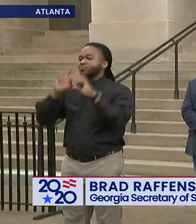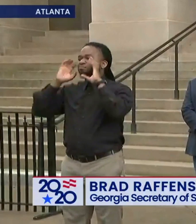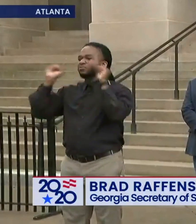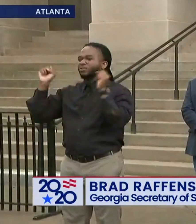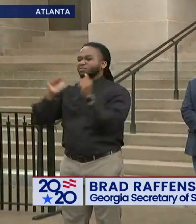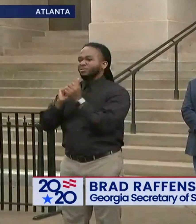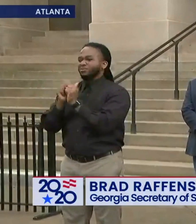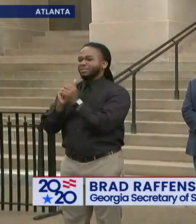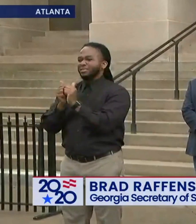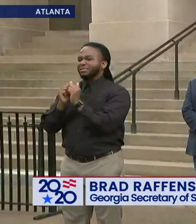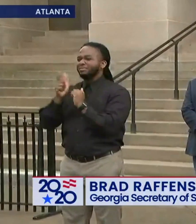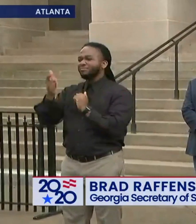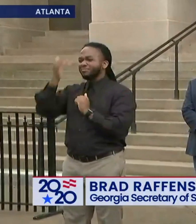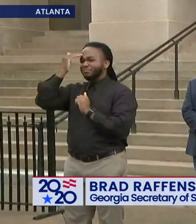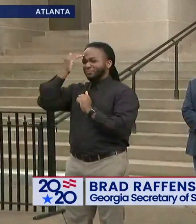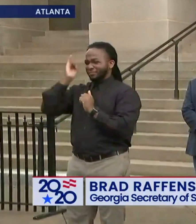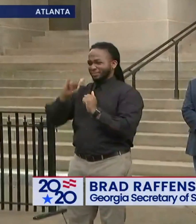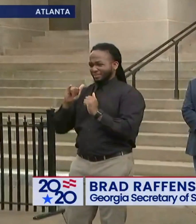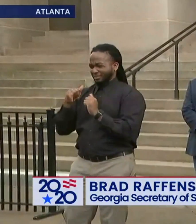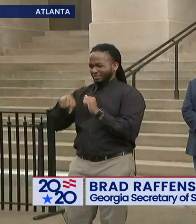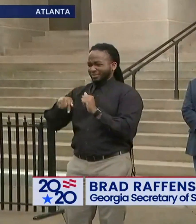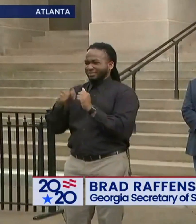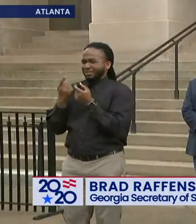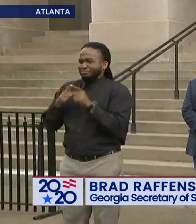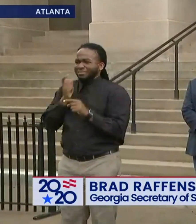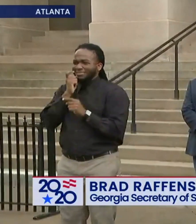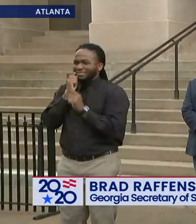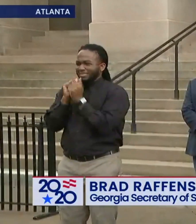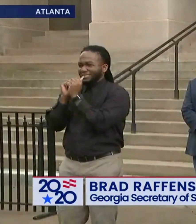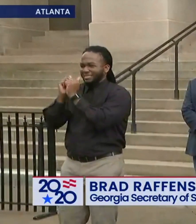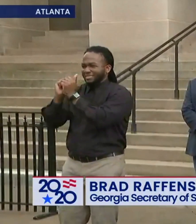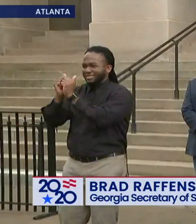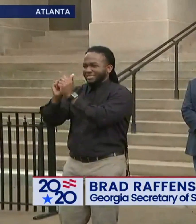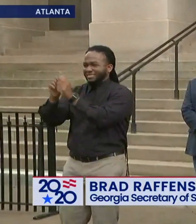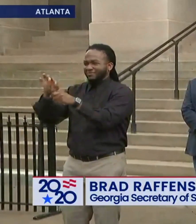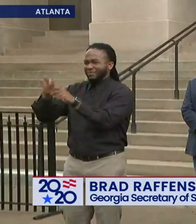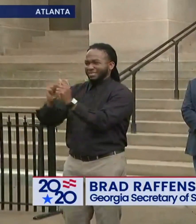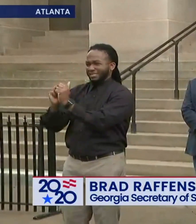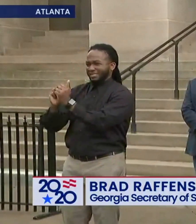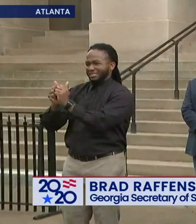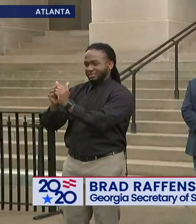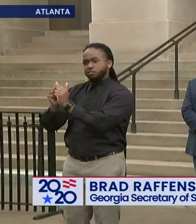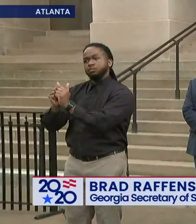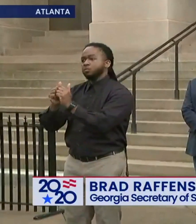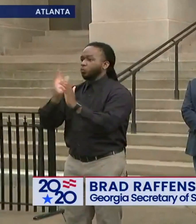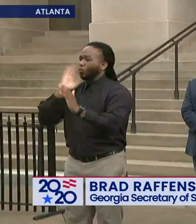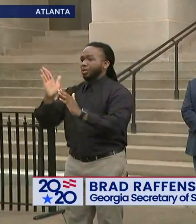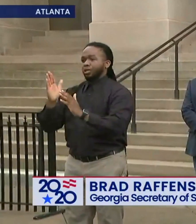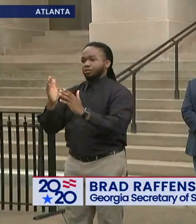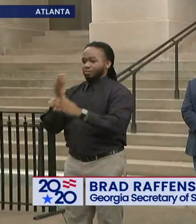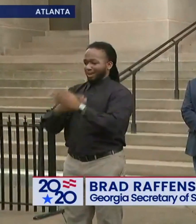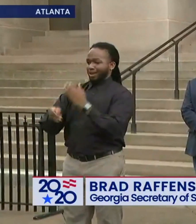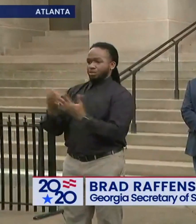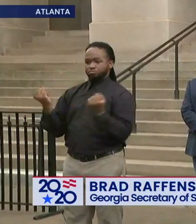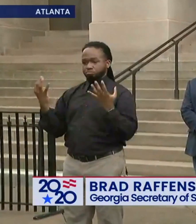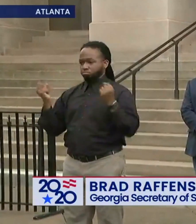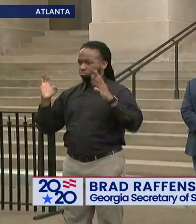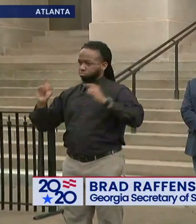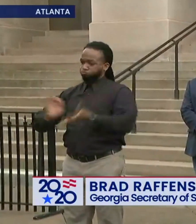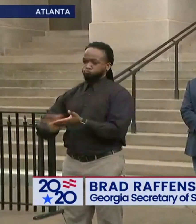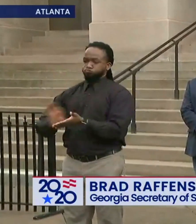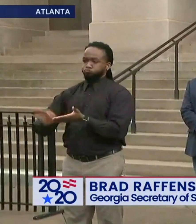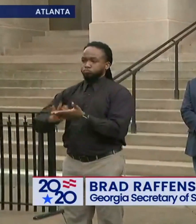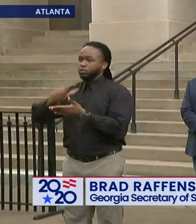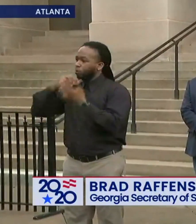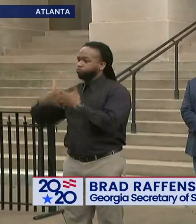will require a full by-hand recount in each county. This will help build confidence. It will be an